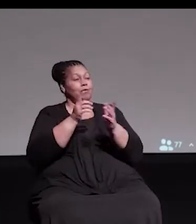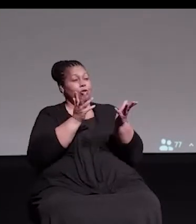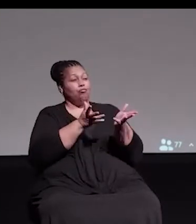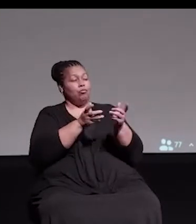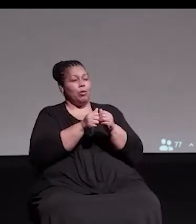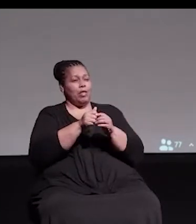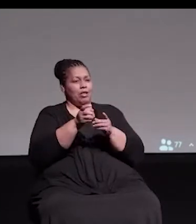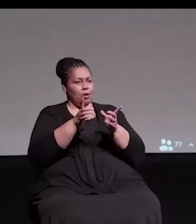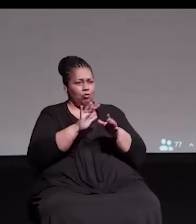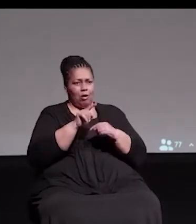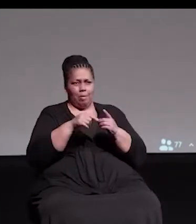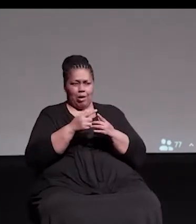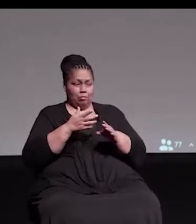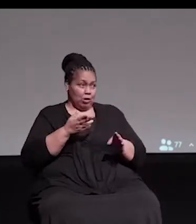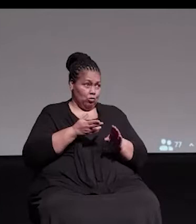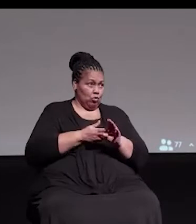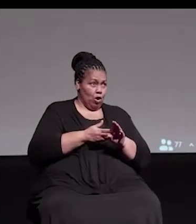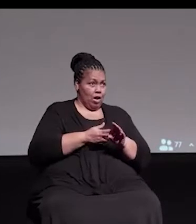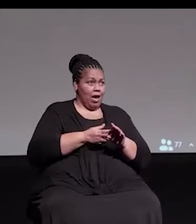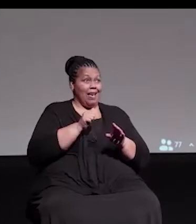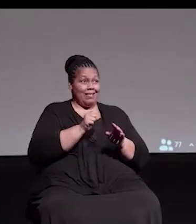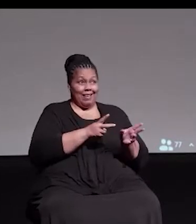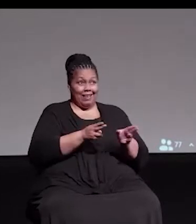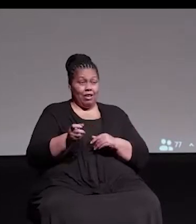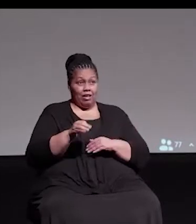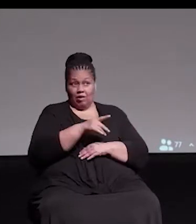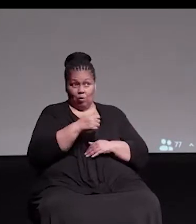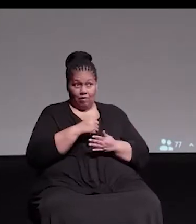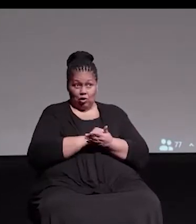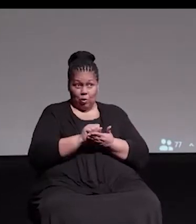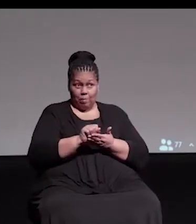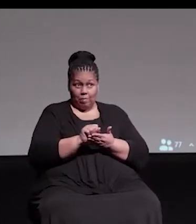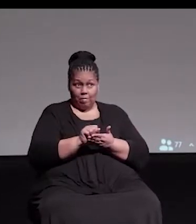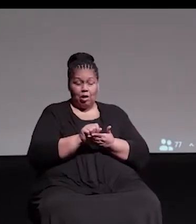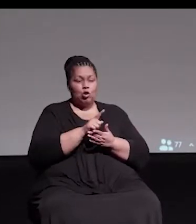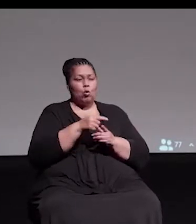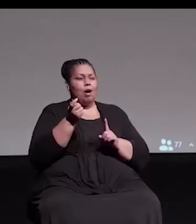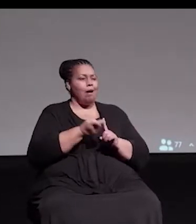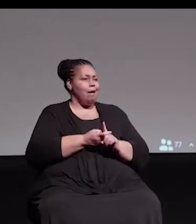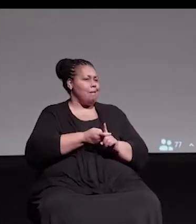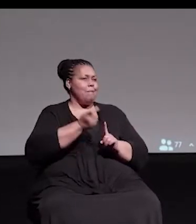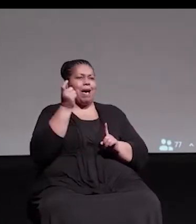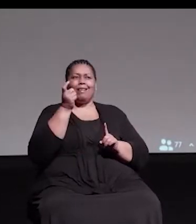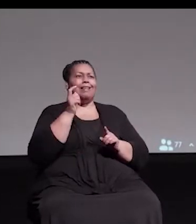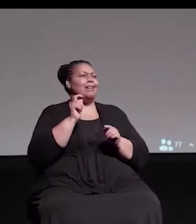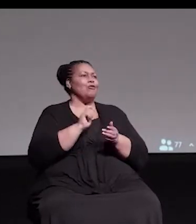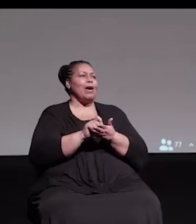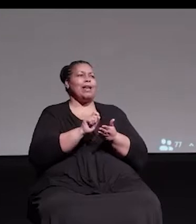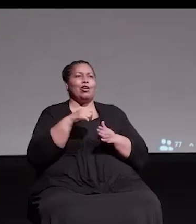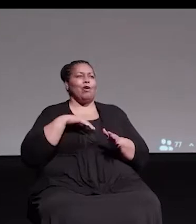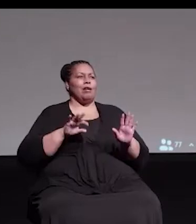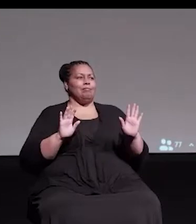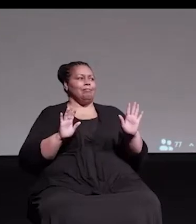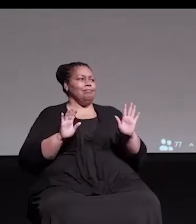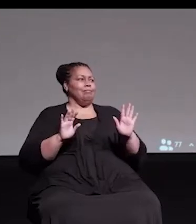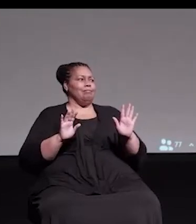director about coming on as an editor, if they do not have a script, you automatically are going to get a writing credit.